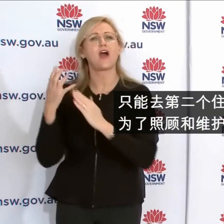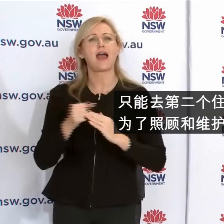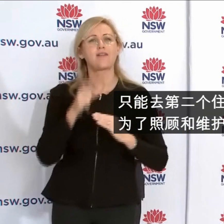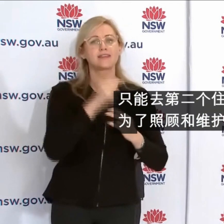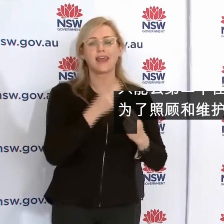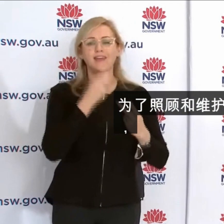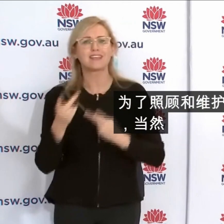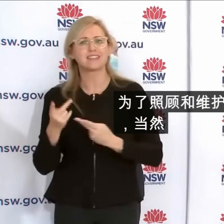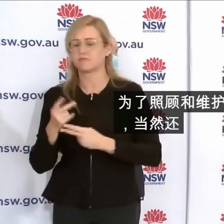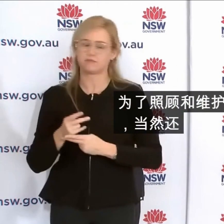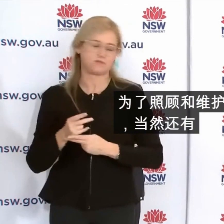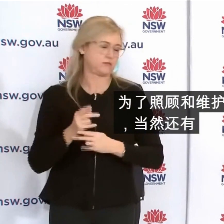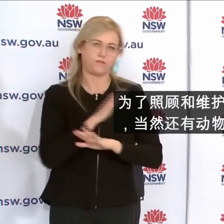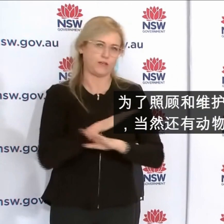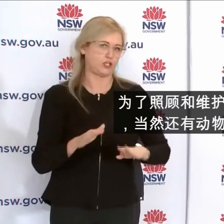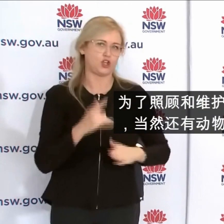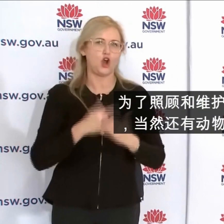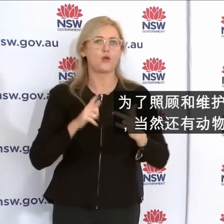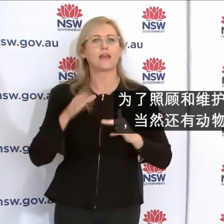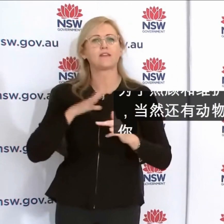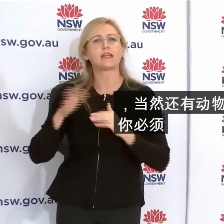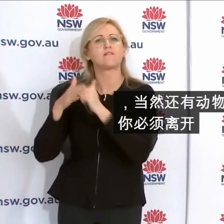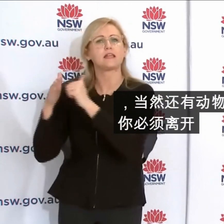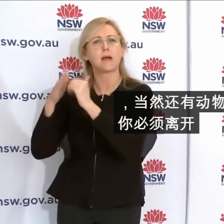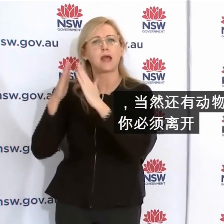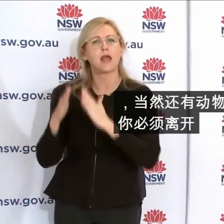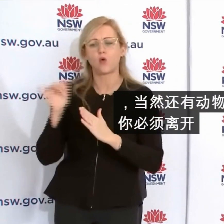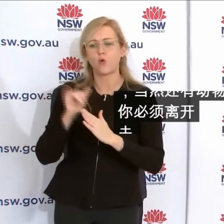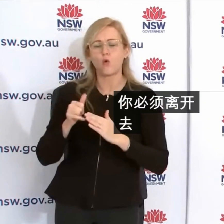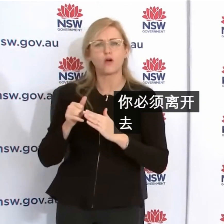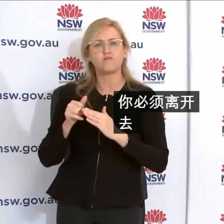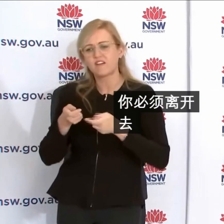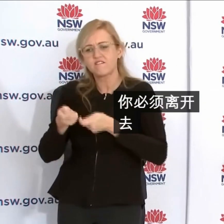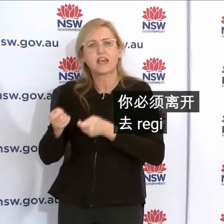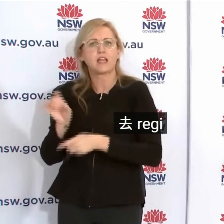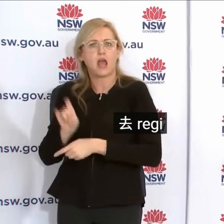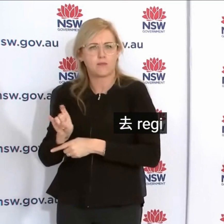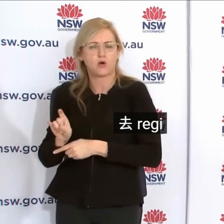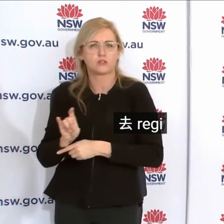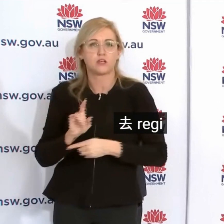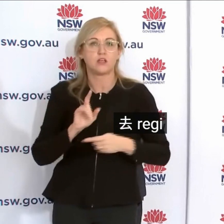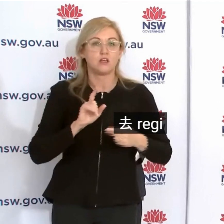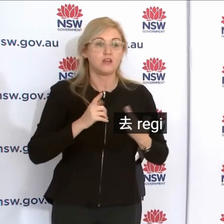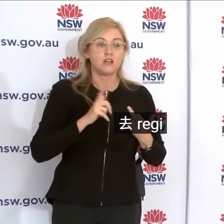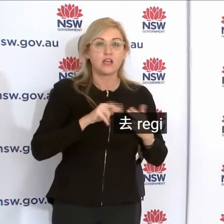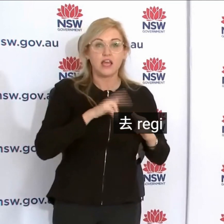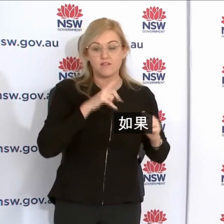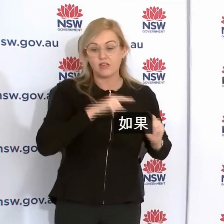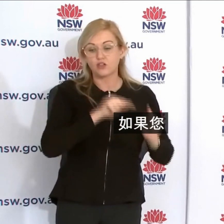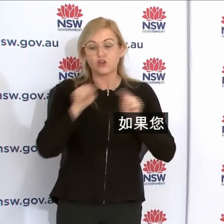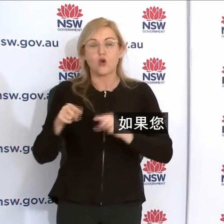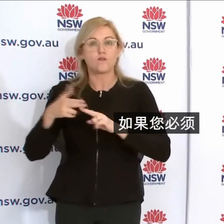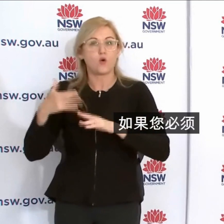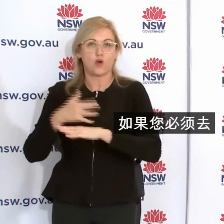maintenance of urgent works or, of course, for animal welfare. And if you've got to leave to go to the regions for a second residence for work, it has to be, again,